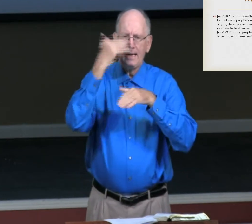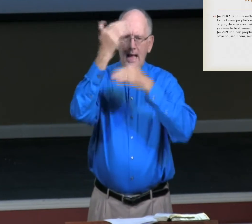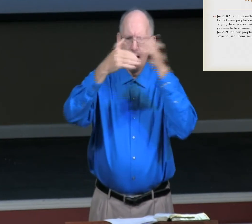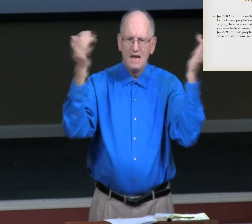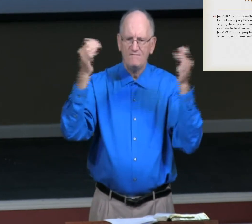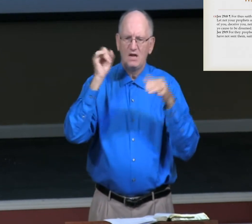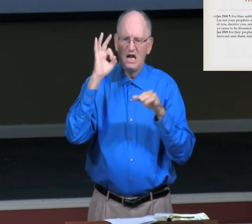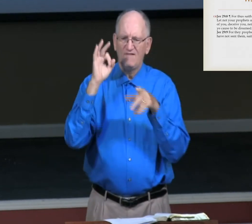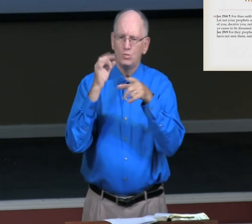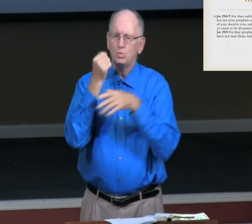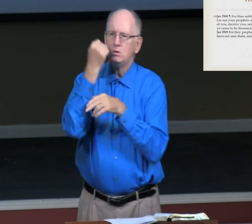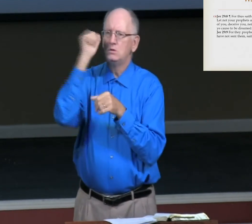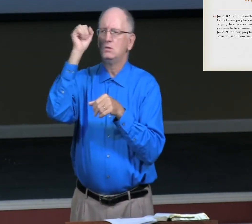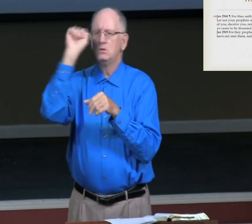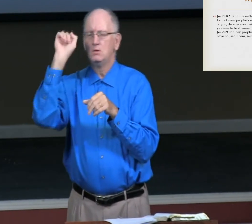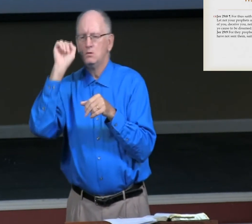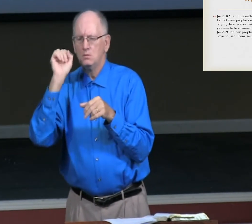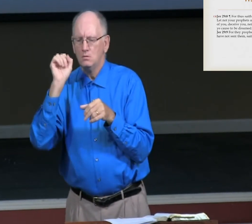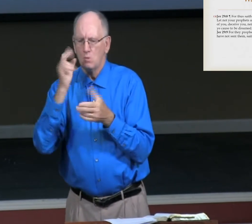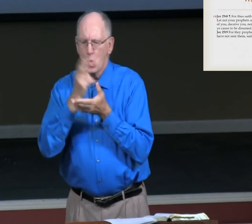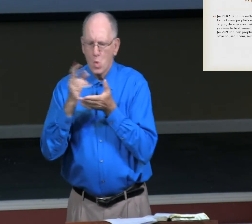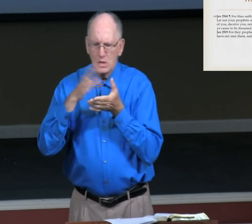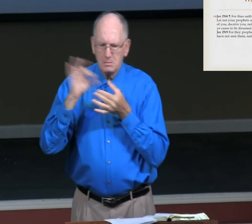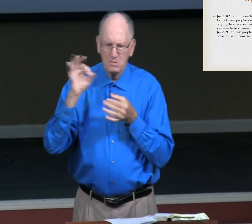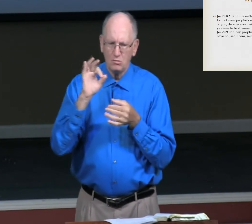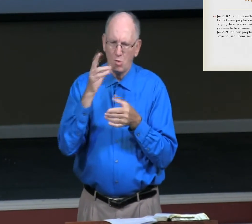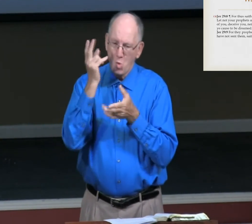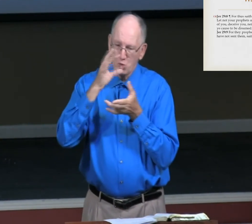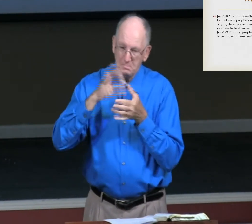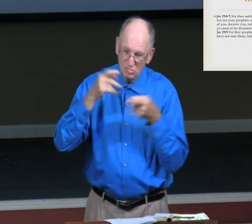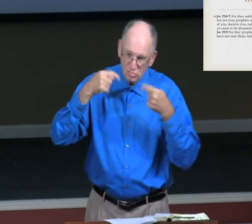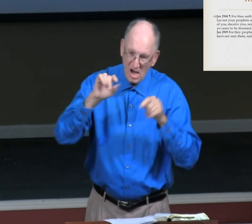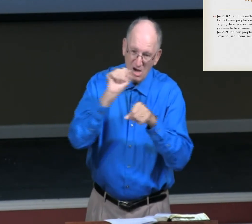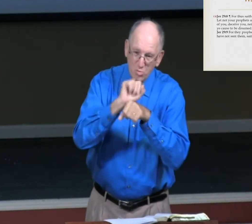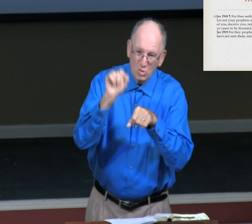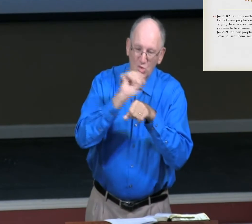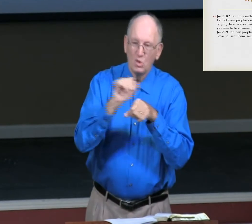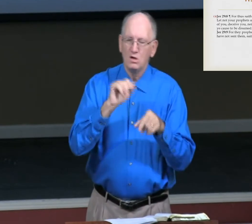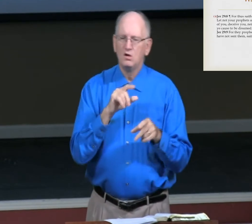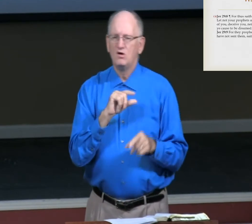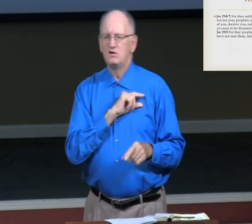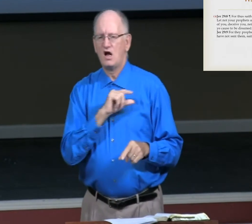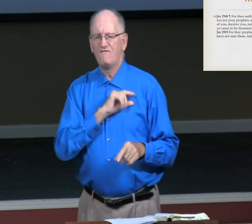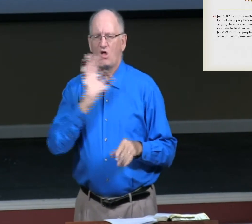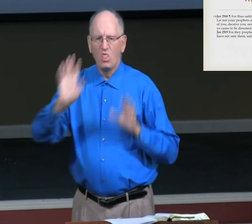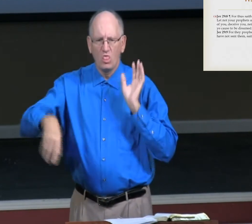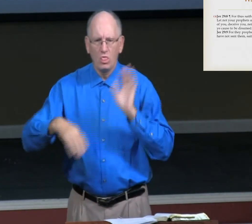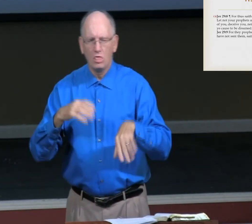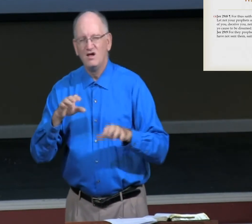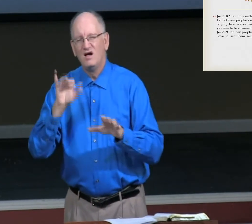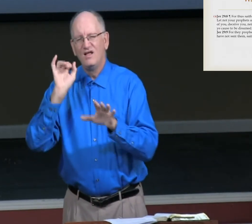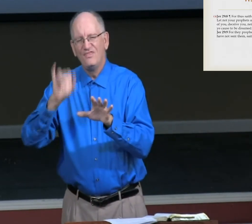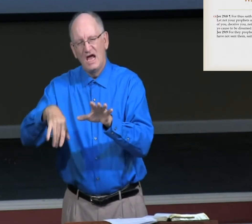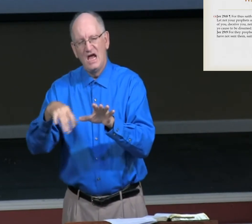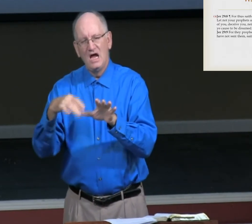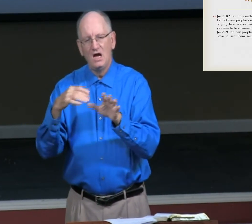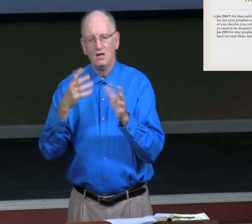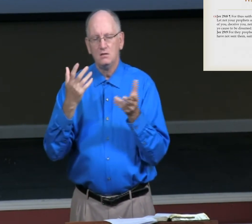You just lose the rewards in heaven when you disobey or, you know, leave the Holy Spirit. The Holy Spirit convicts